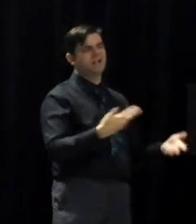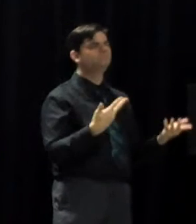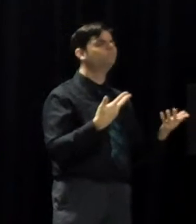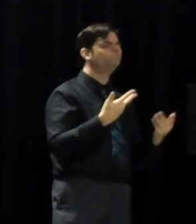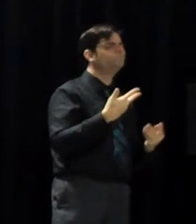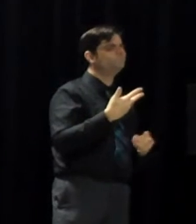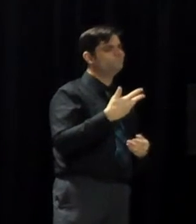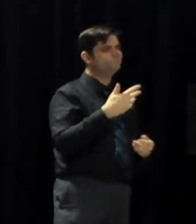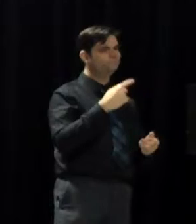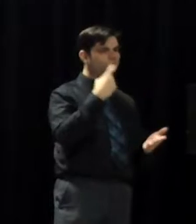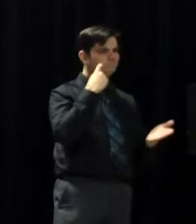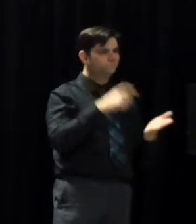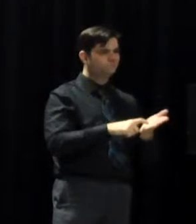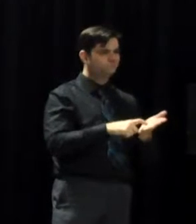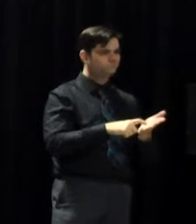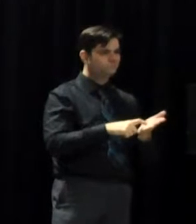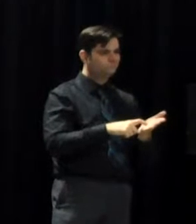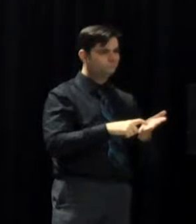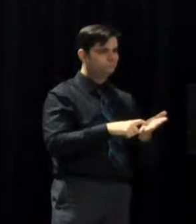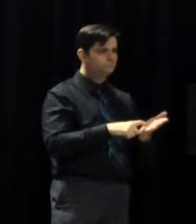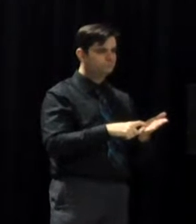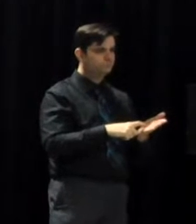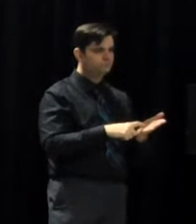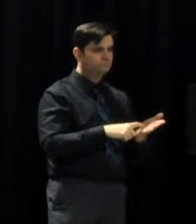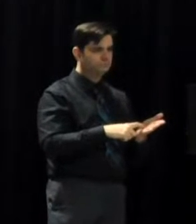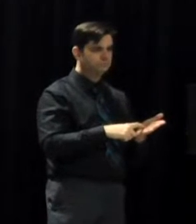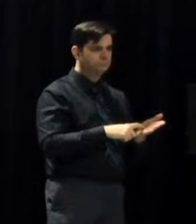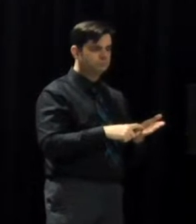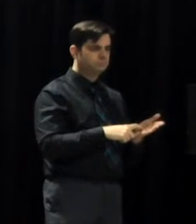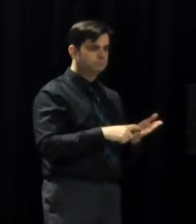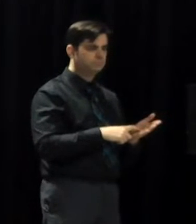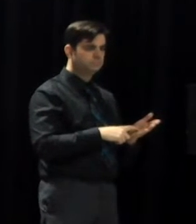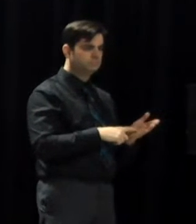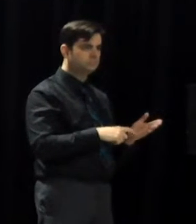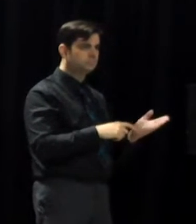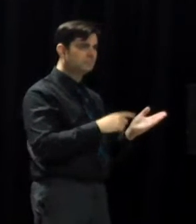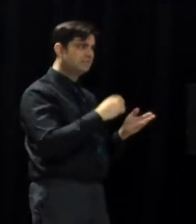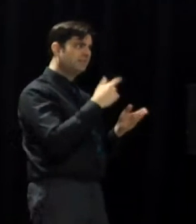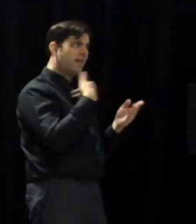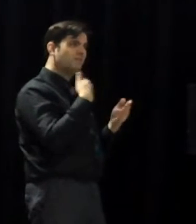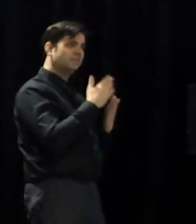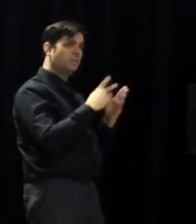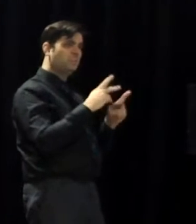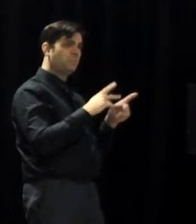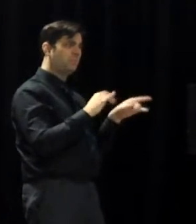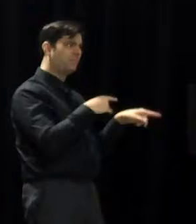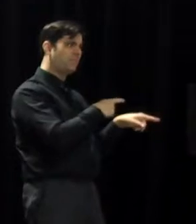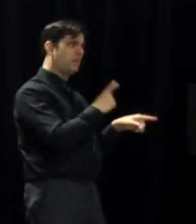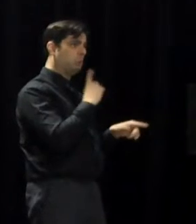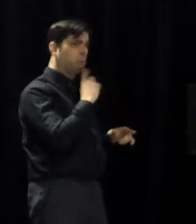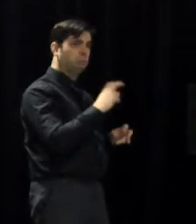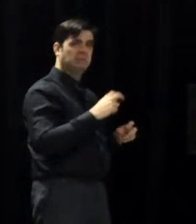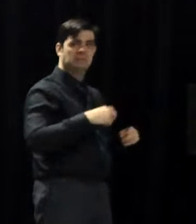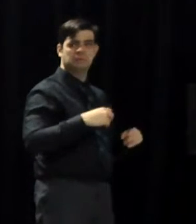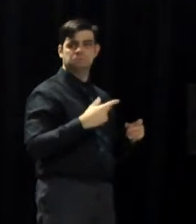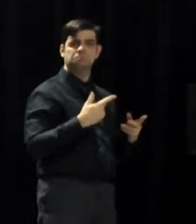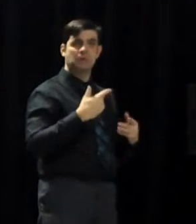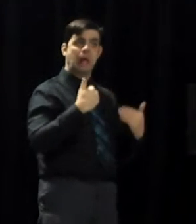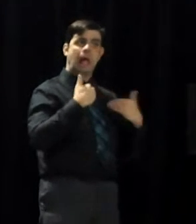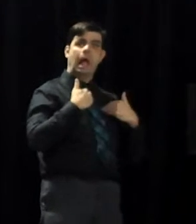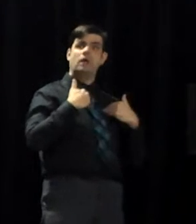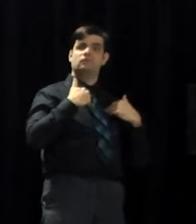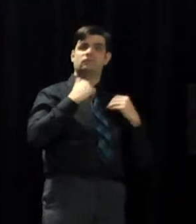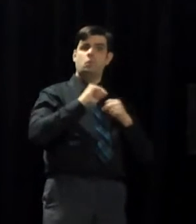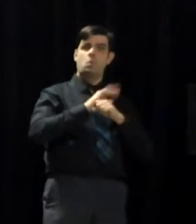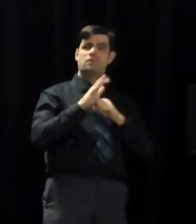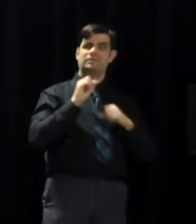partners. We'll be submitting a plan to the state today that hopefully will get approved, and we'll be able to address this issue.